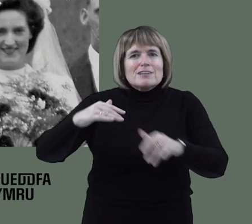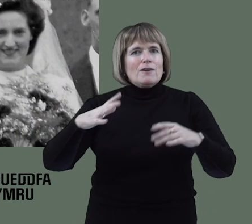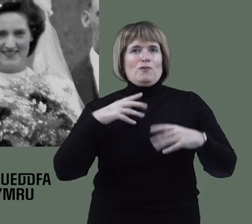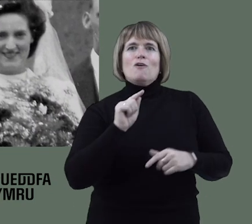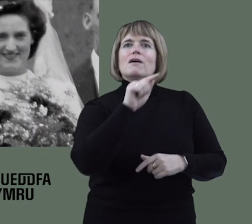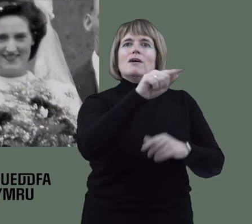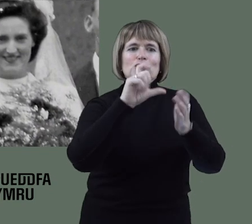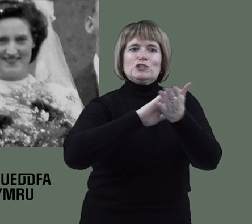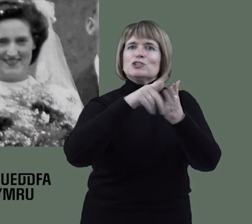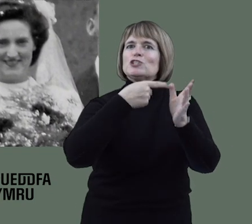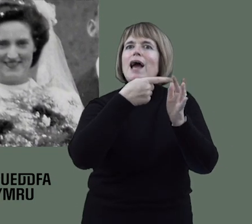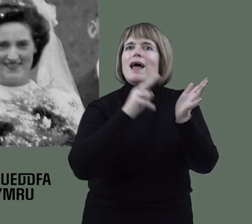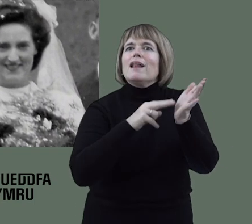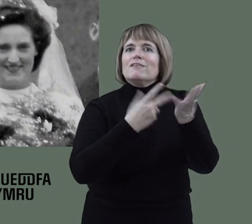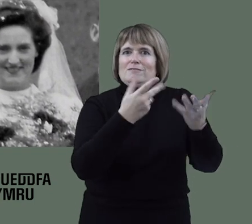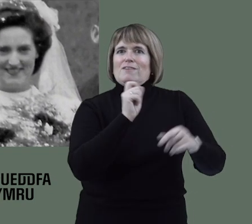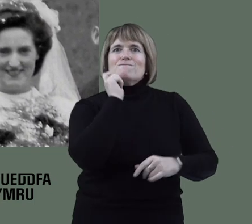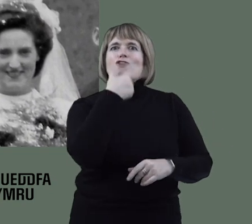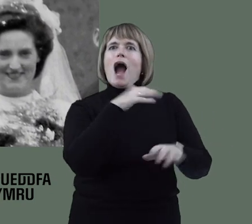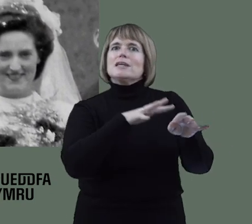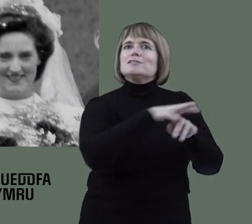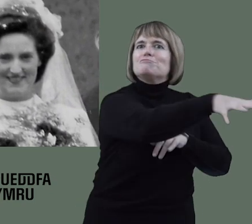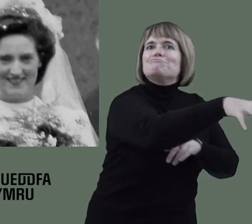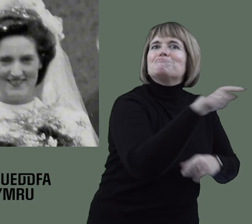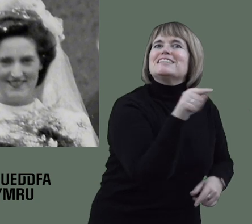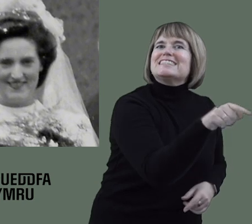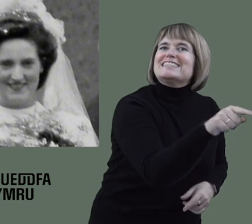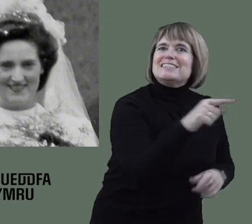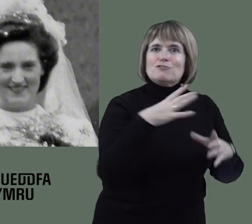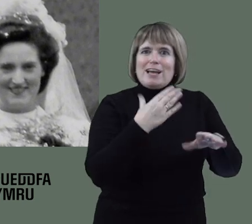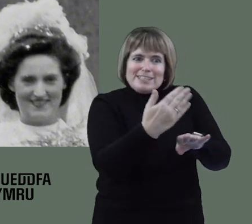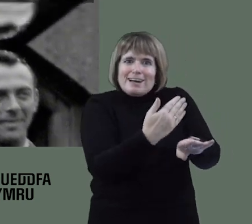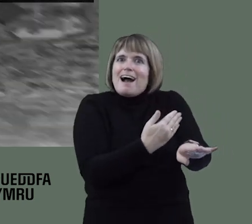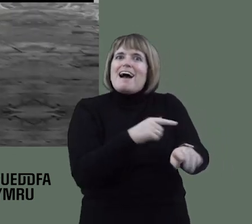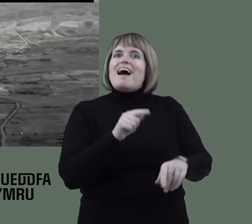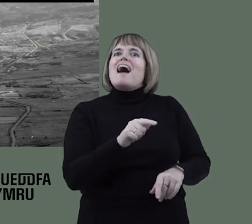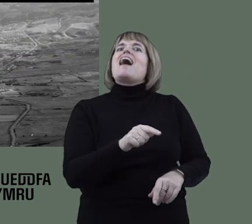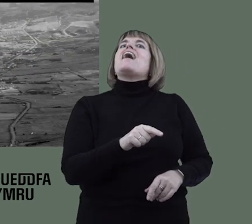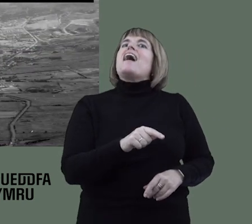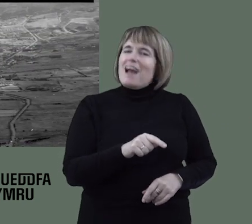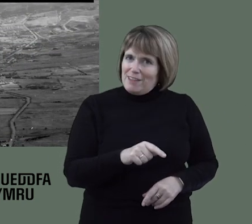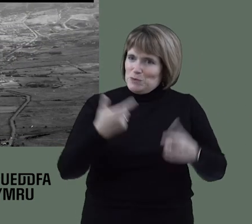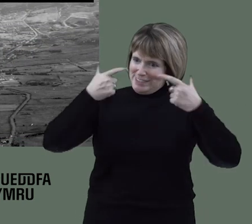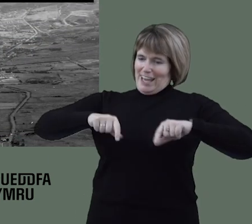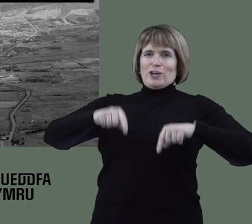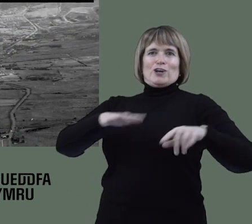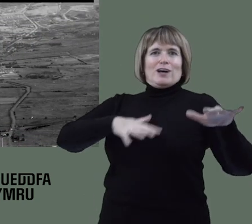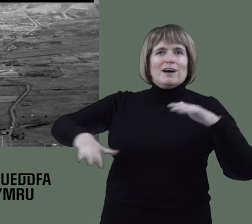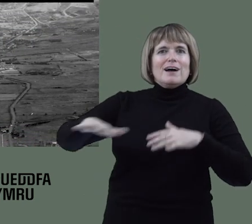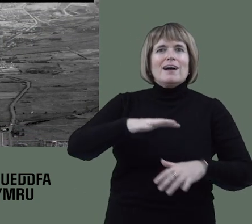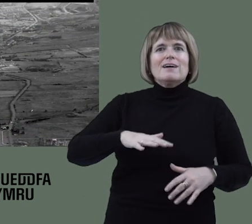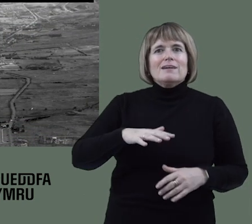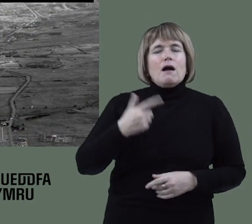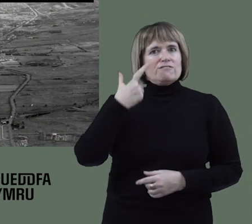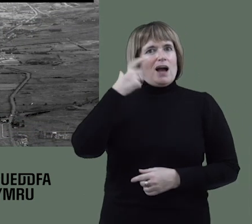Americans going to the Channel ports to get ready for the invasion of France. Because I found